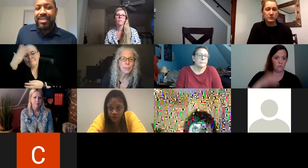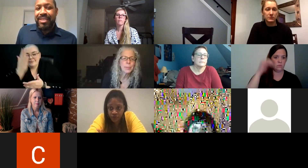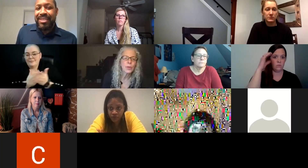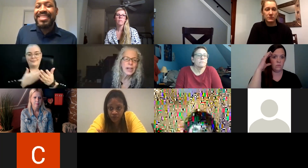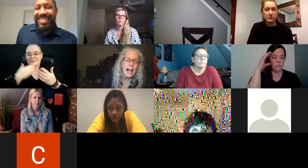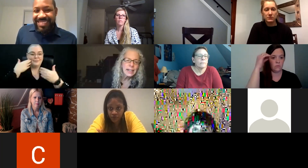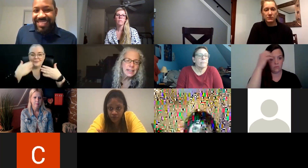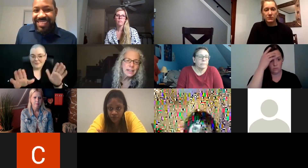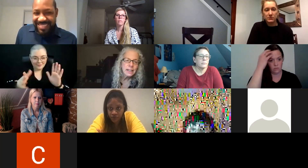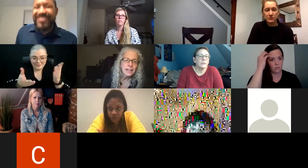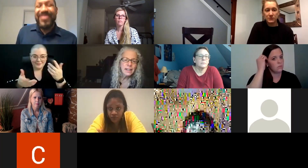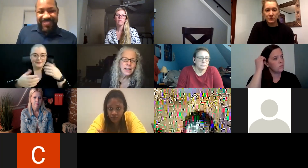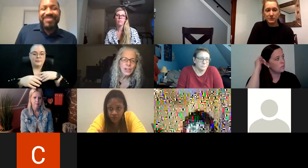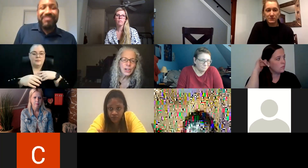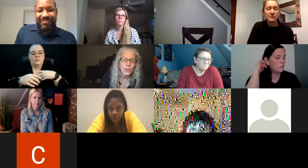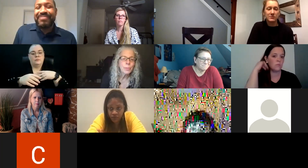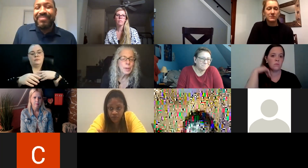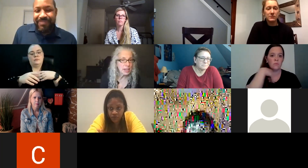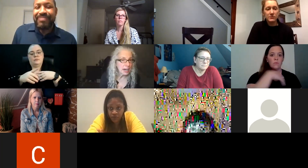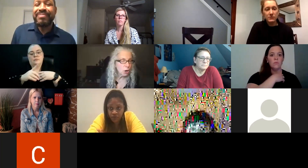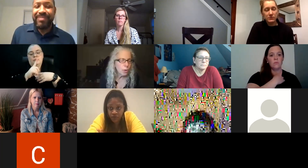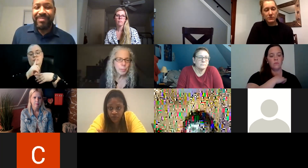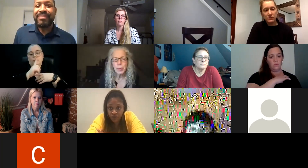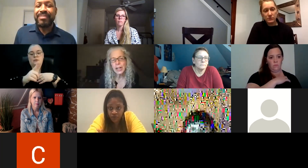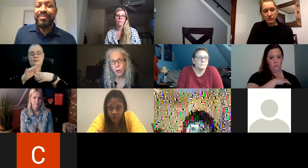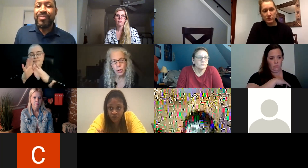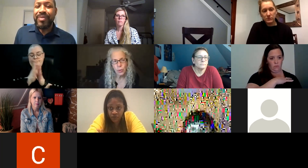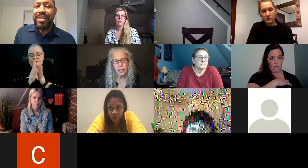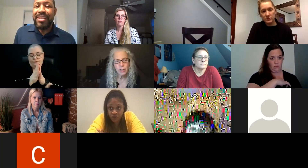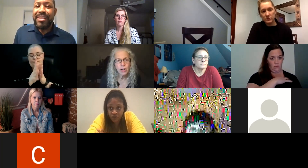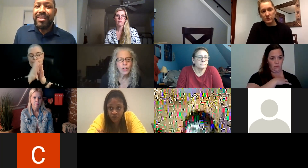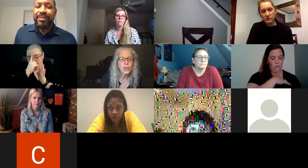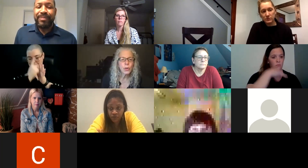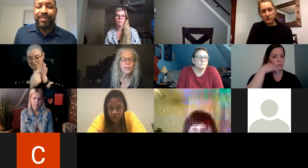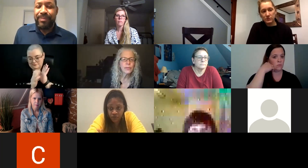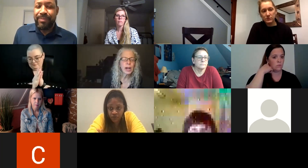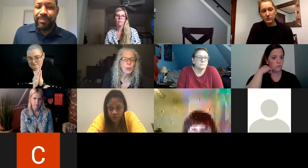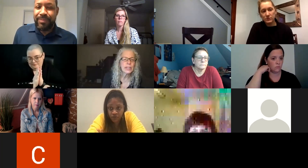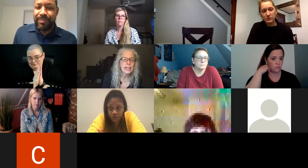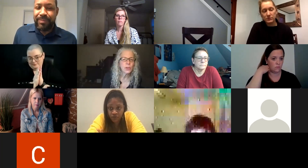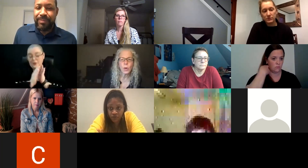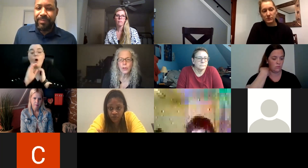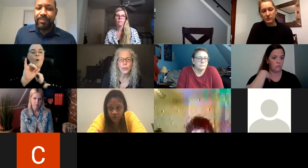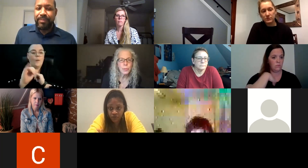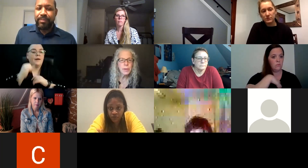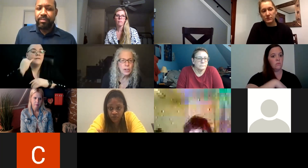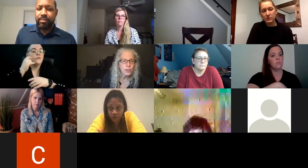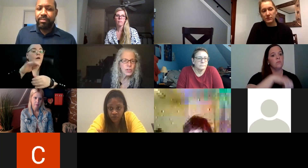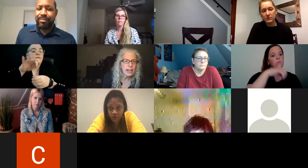people are reacting. There are people that I know and people I don't know here. So if I'm only seeing the 1 or 2 speakers, that leaves